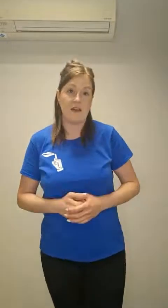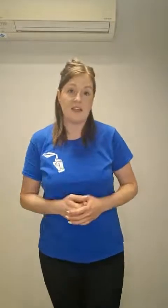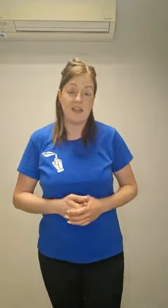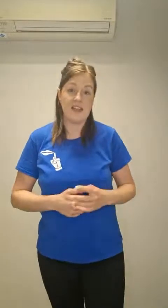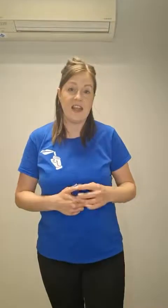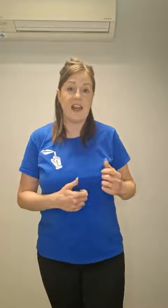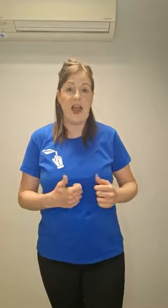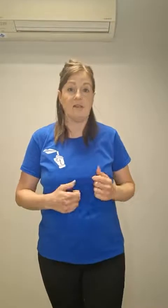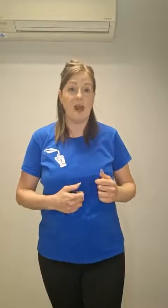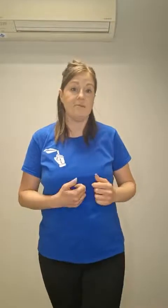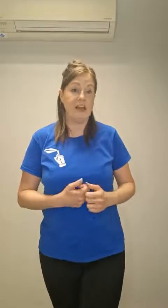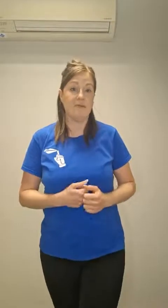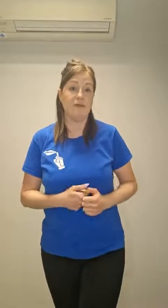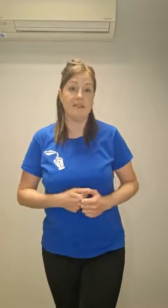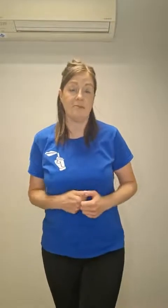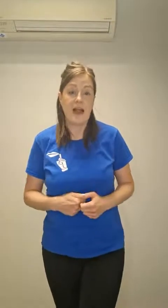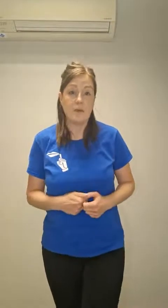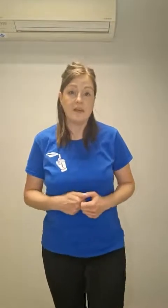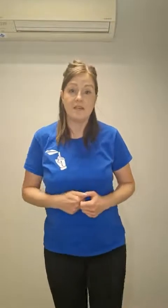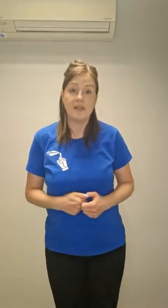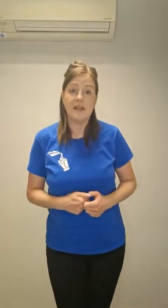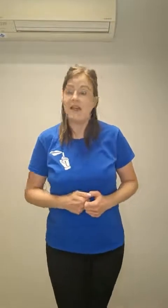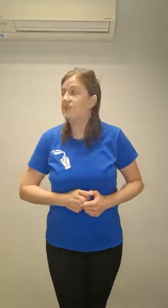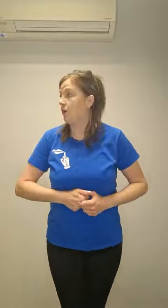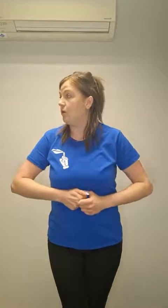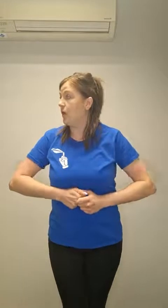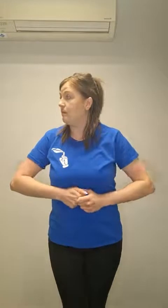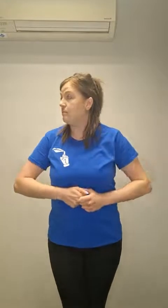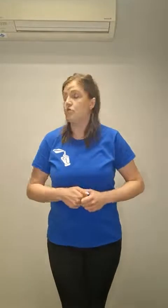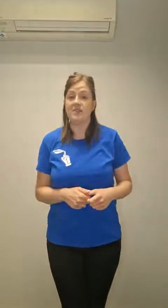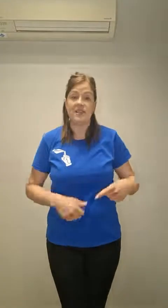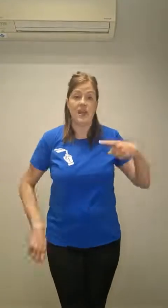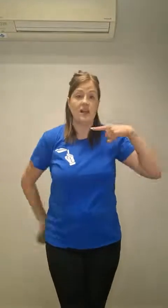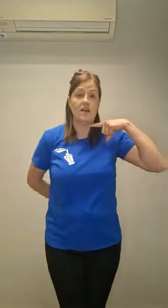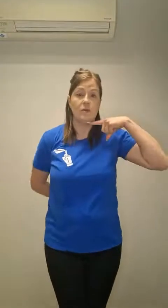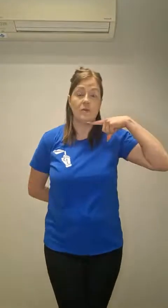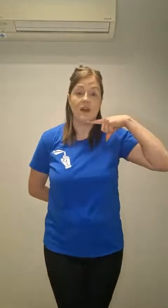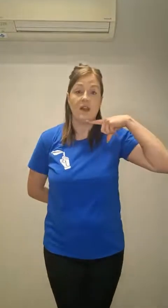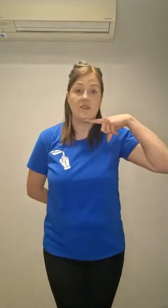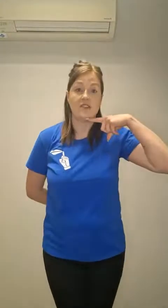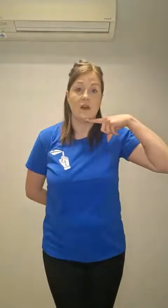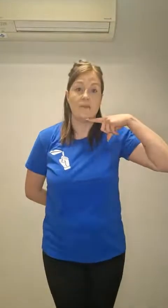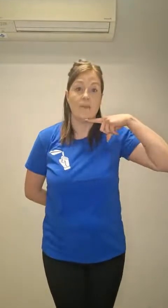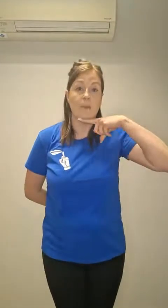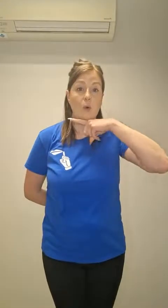directions, in, out, up, down, forwards and backwards. So movements in would be like in the sign for boy.